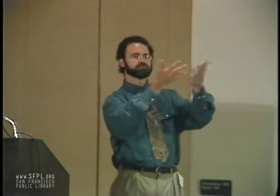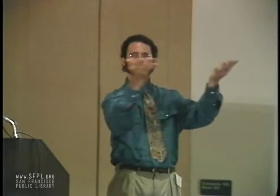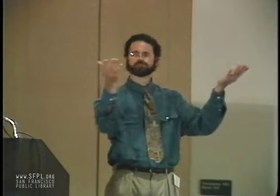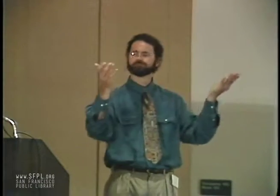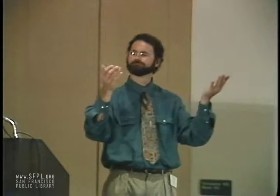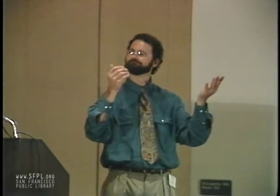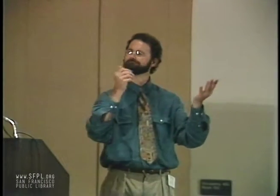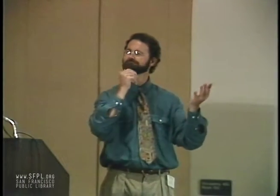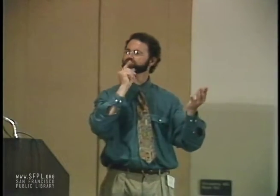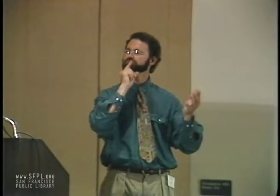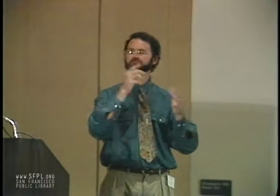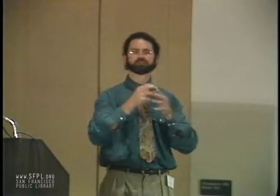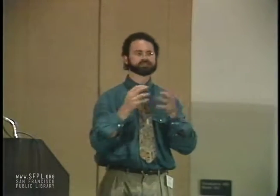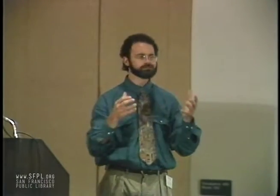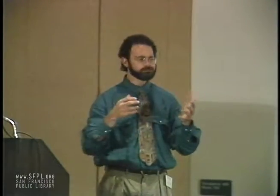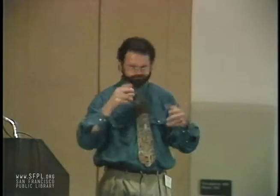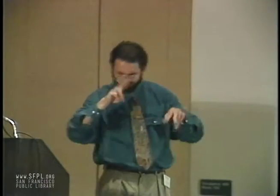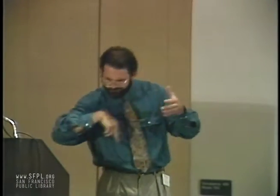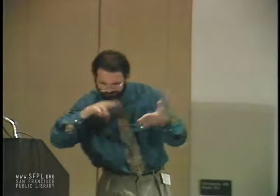based on the diversity of the deaf community.